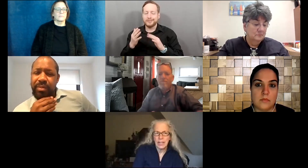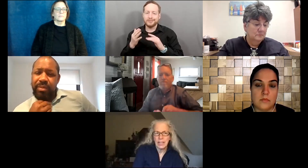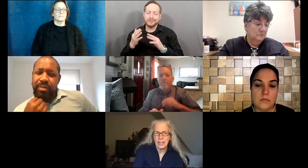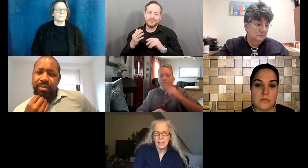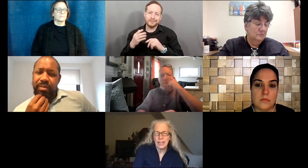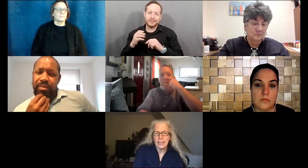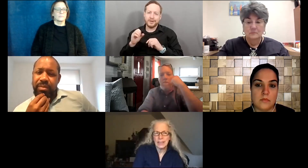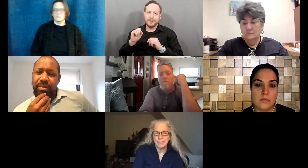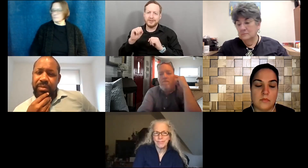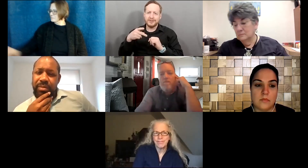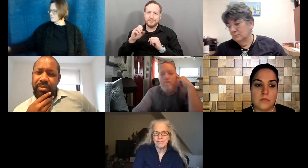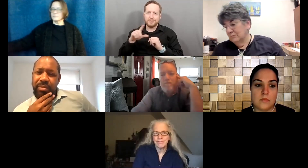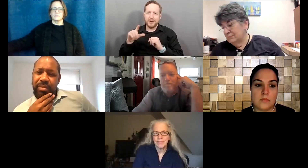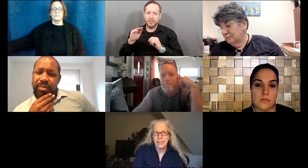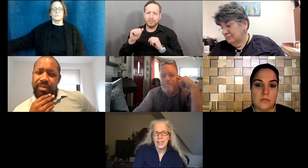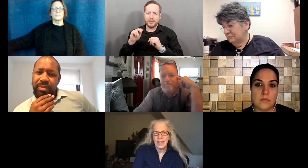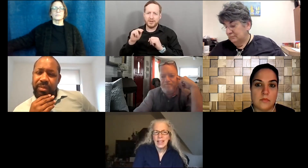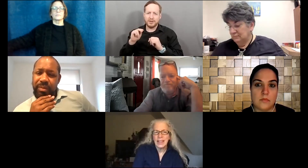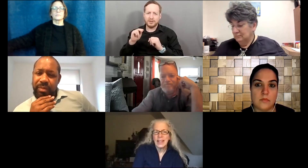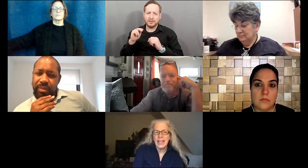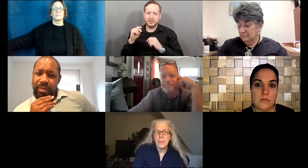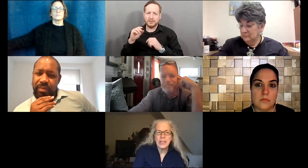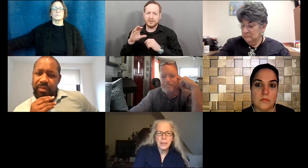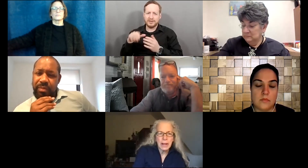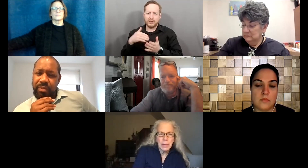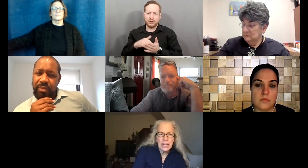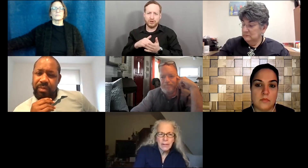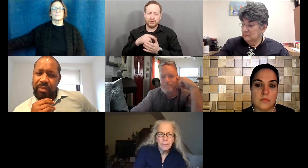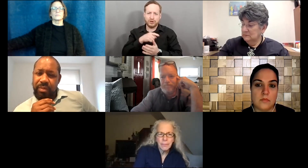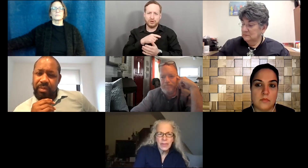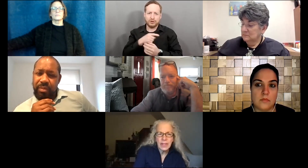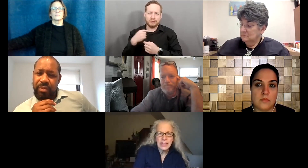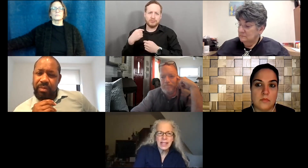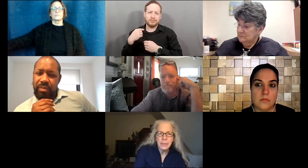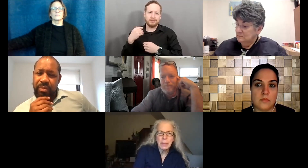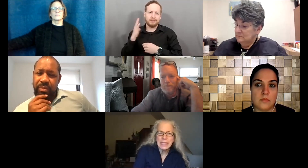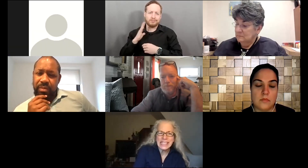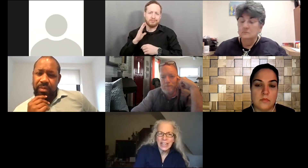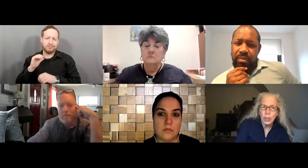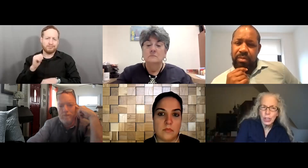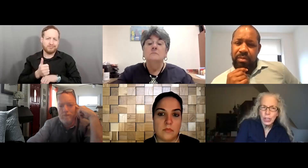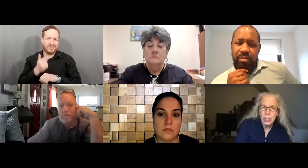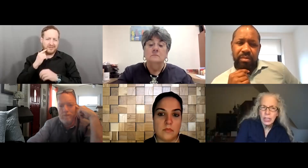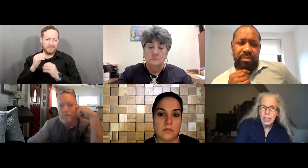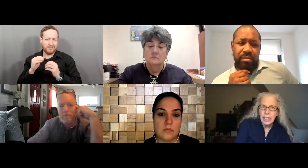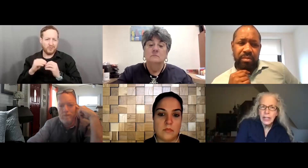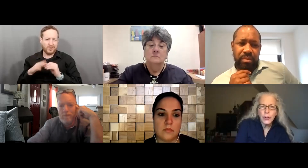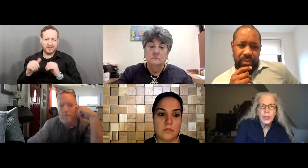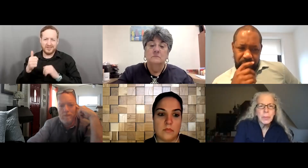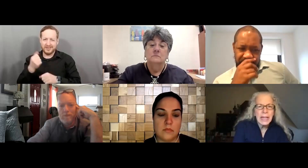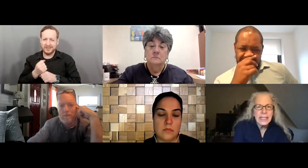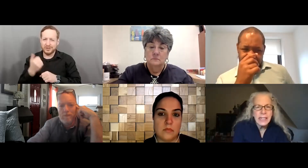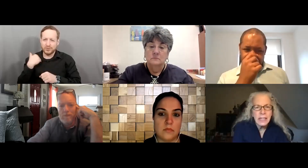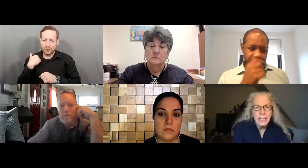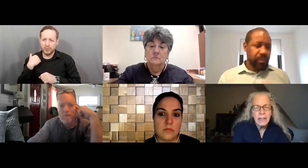but the thing about Spellman, it's the Spellman Center. It used